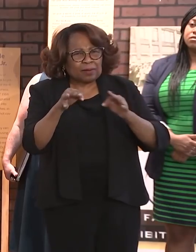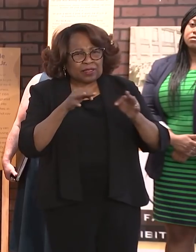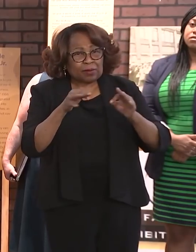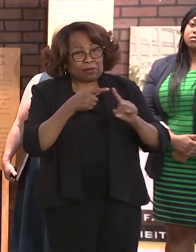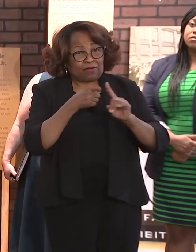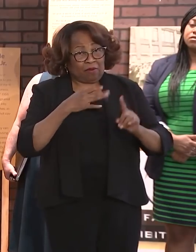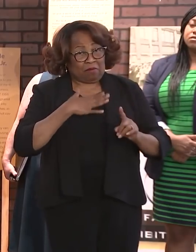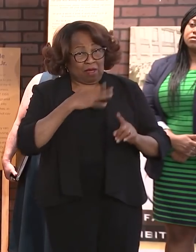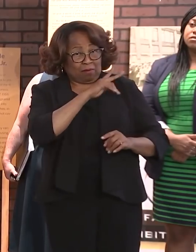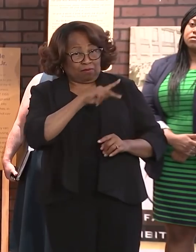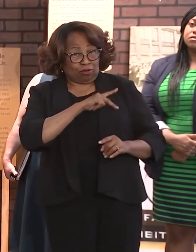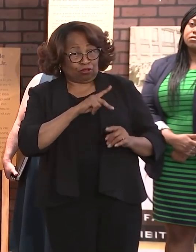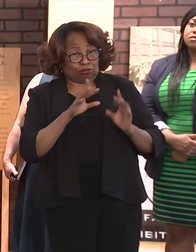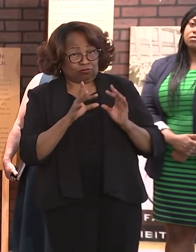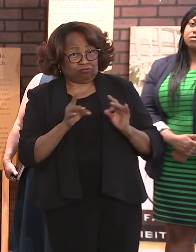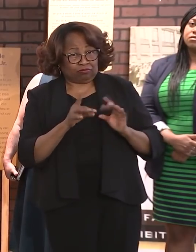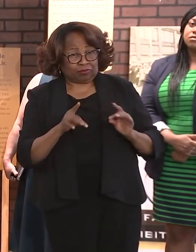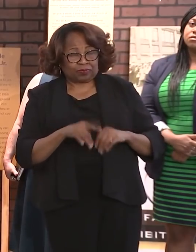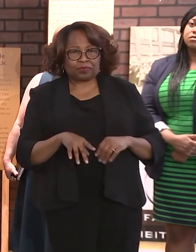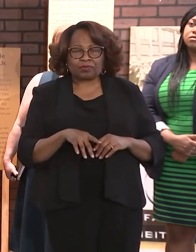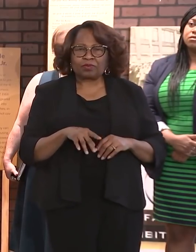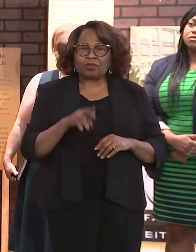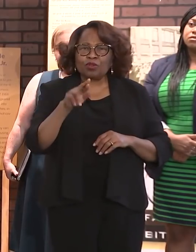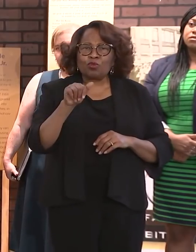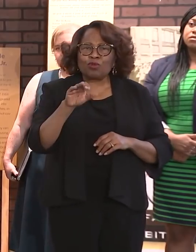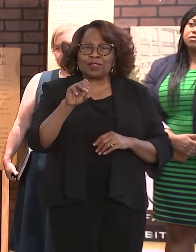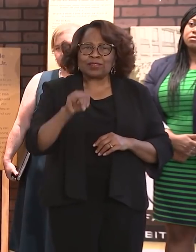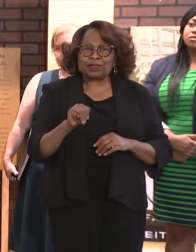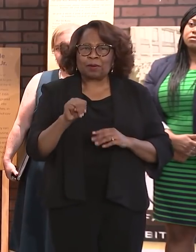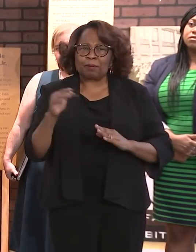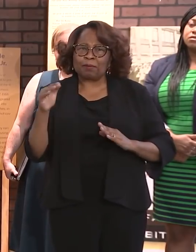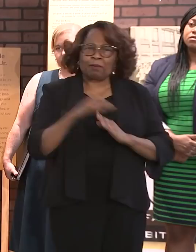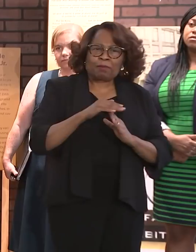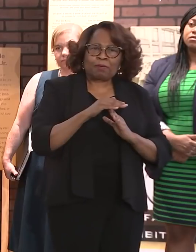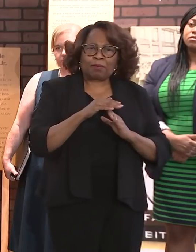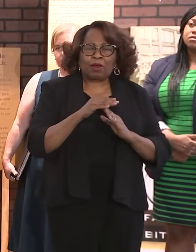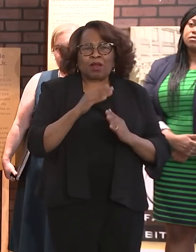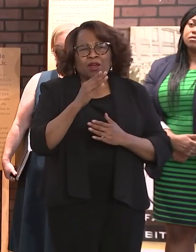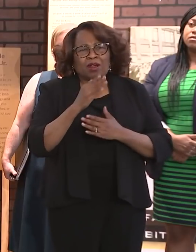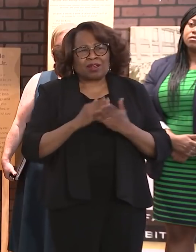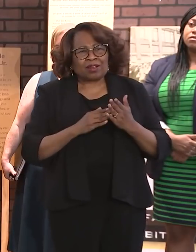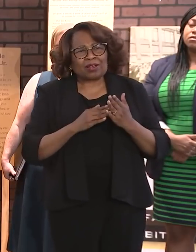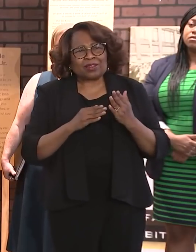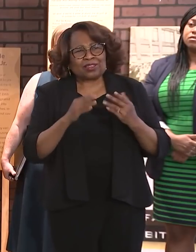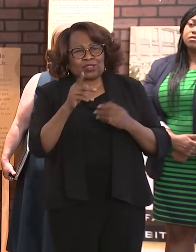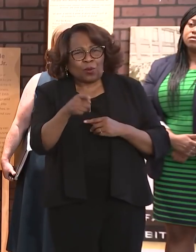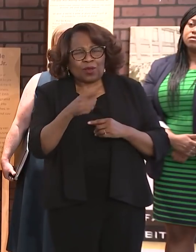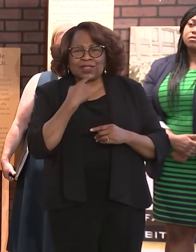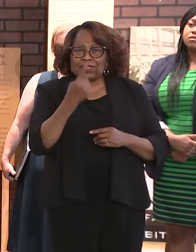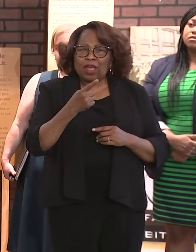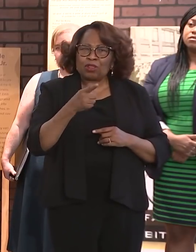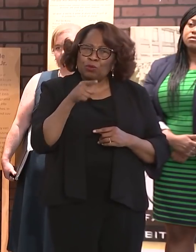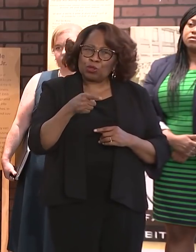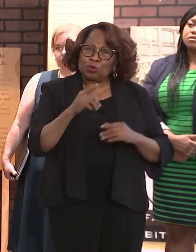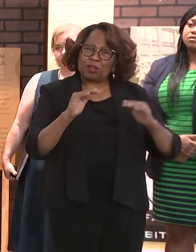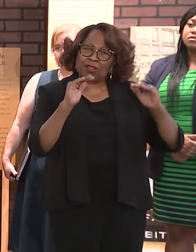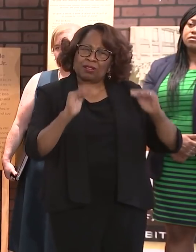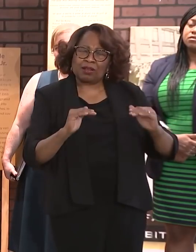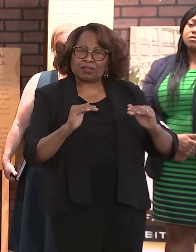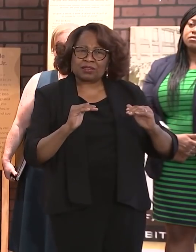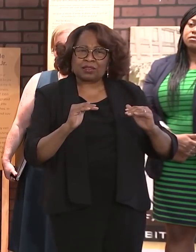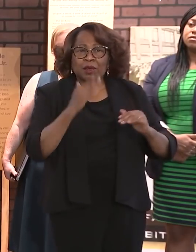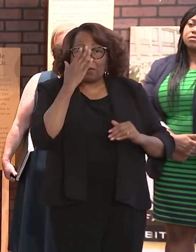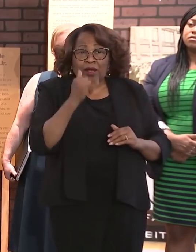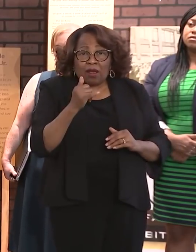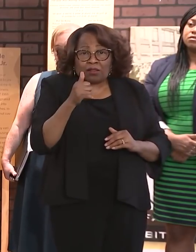personal perspective. Racism puts a cap on someone's humanity and tells them that they're lesser simply